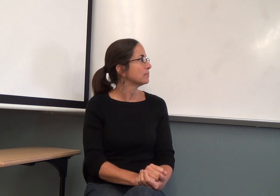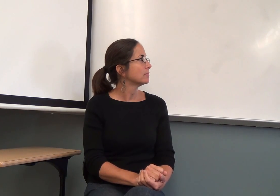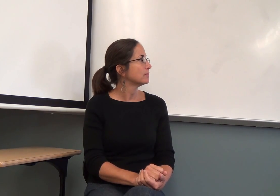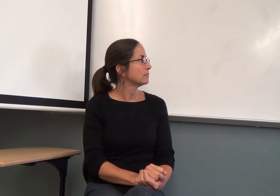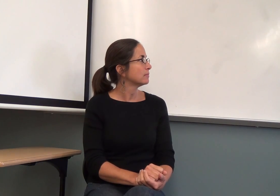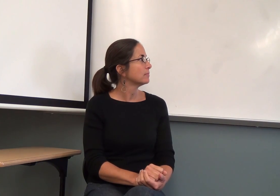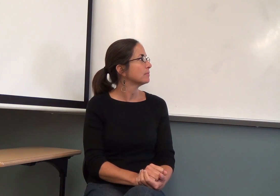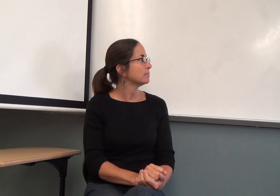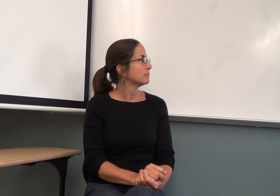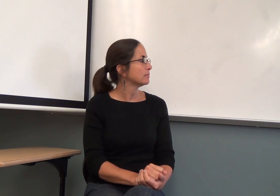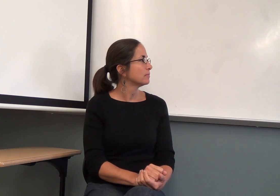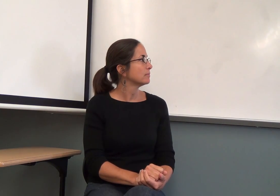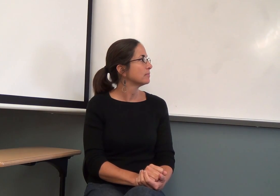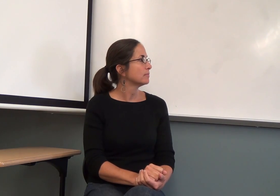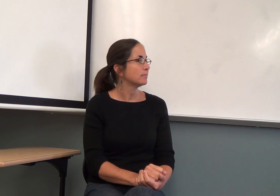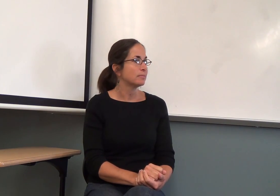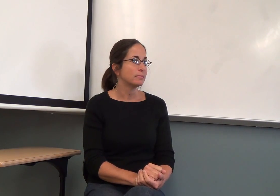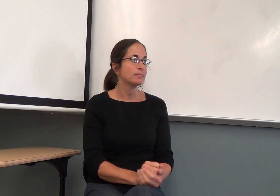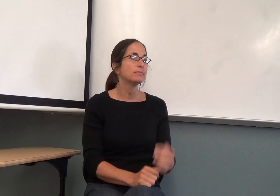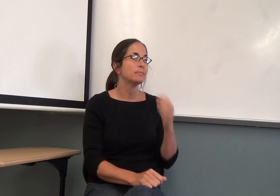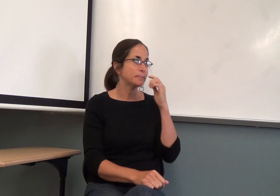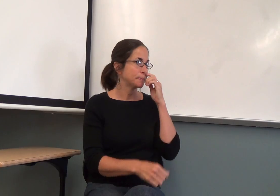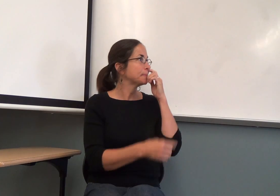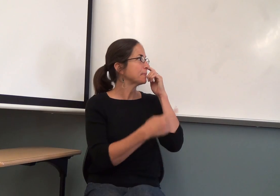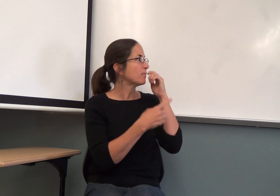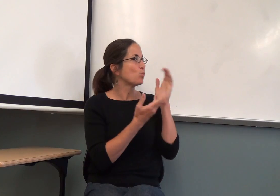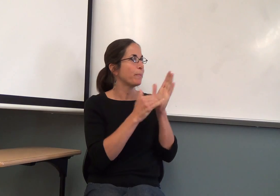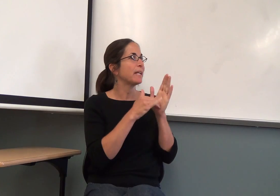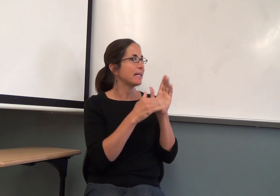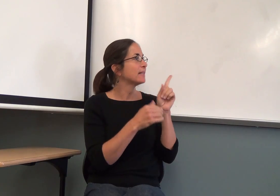to your partner's